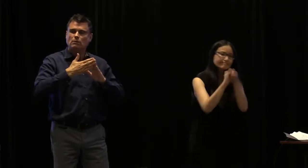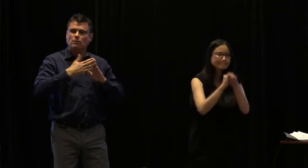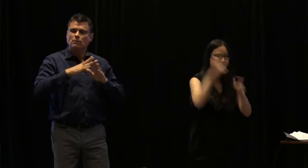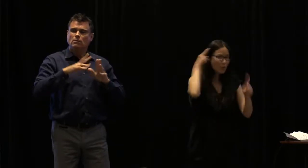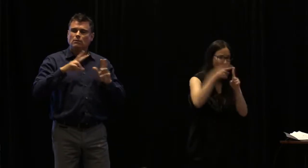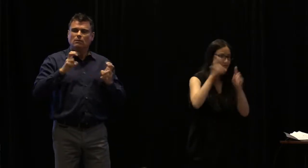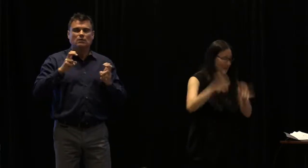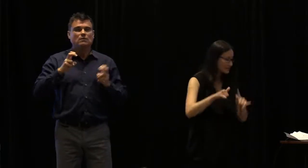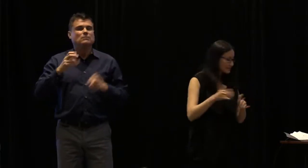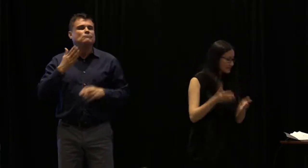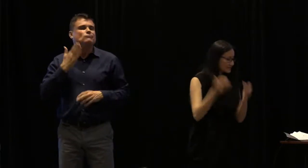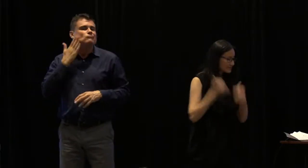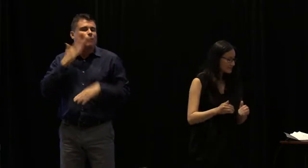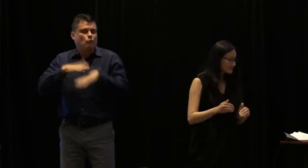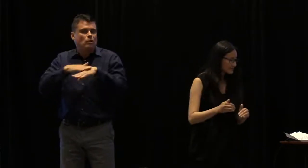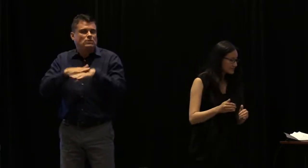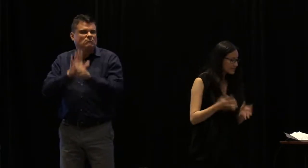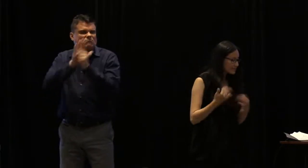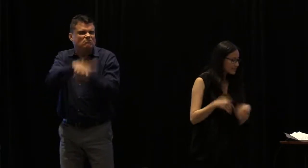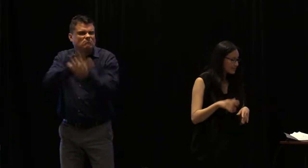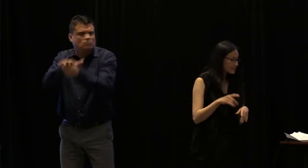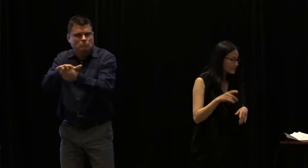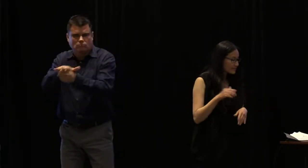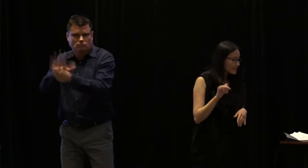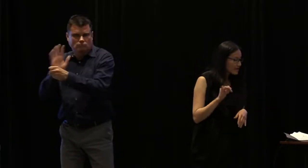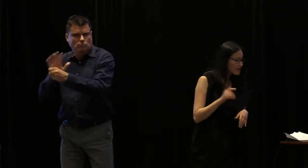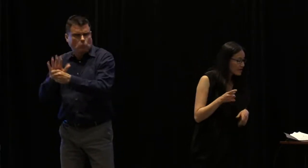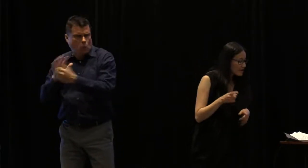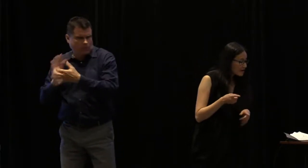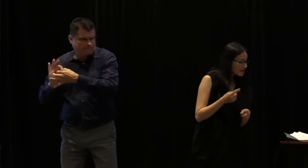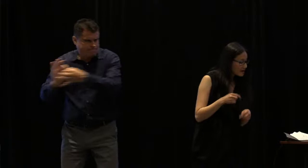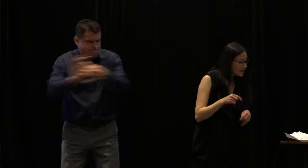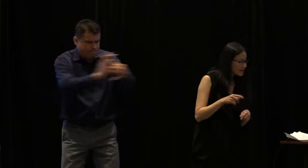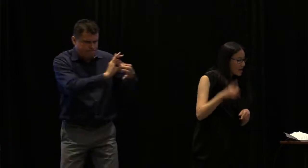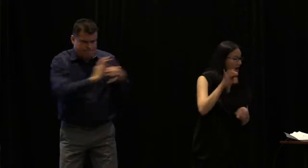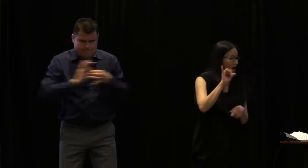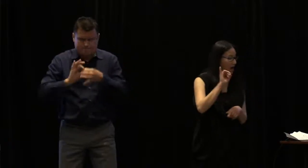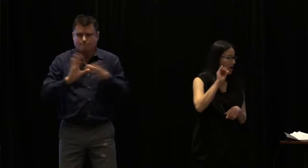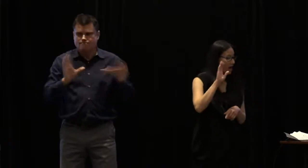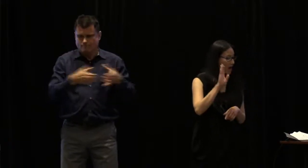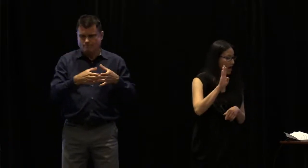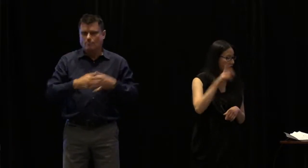to eliminate racism. Our goal is to work together and collaboratively.